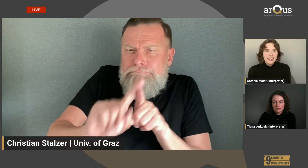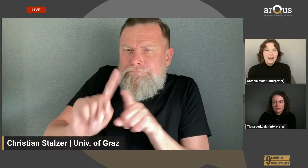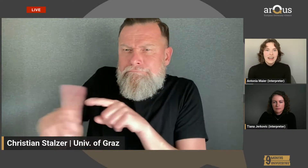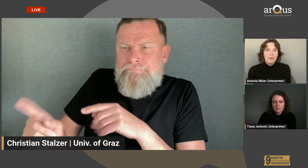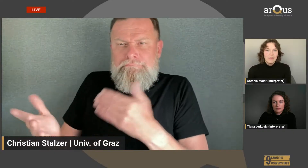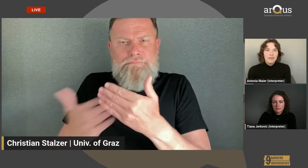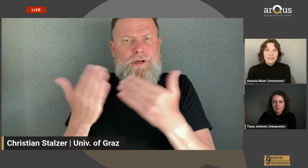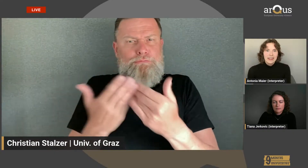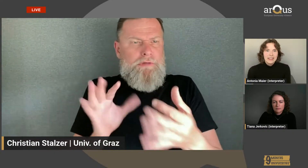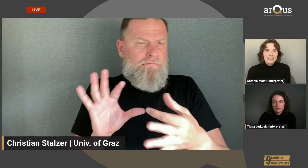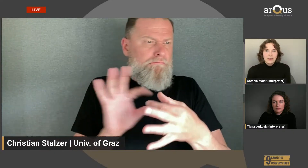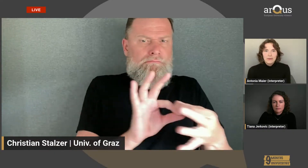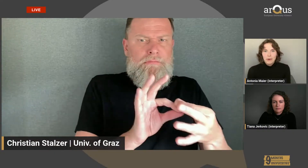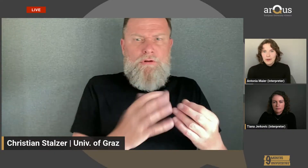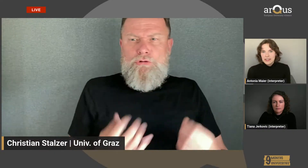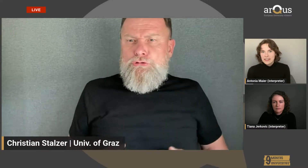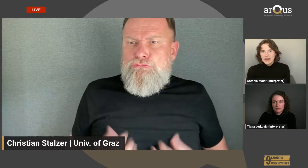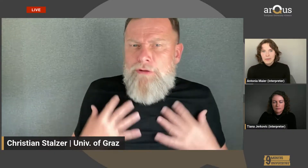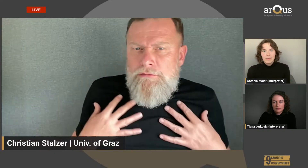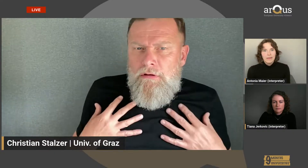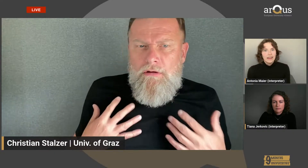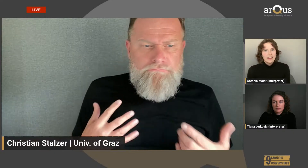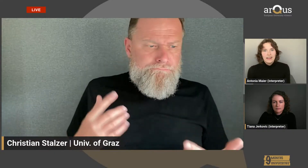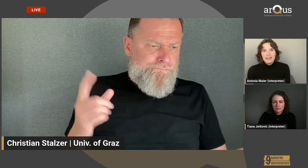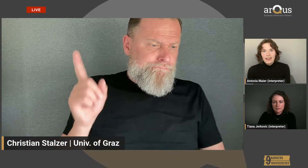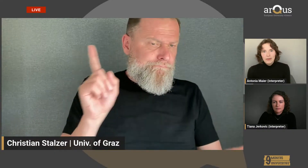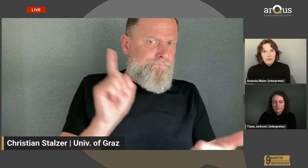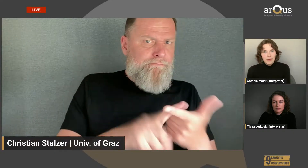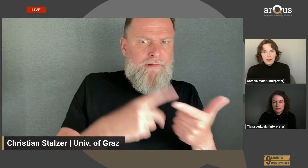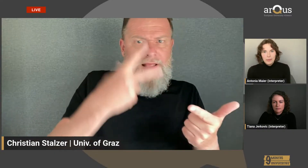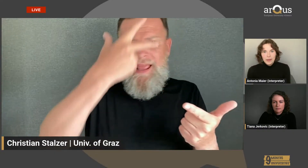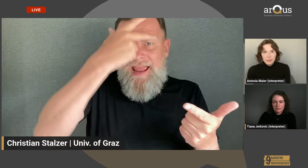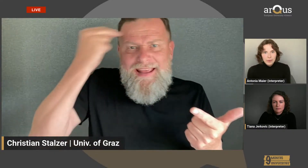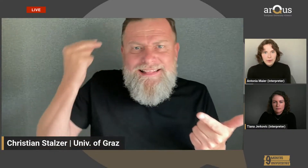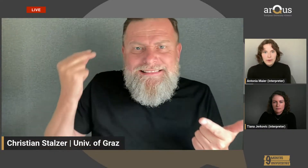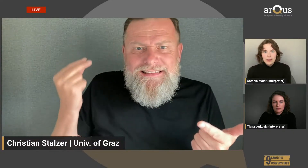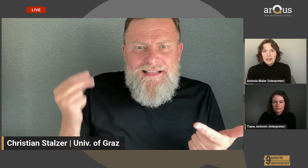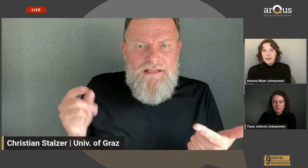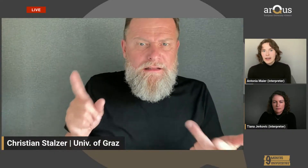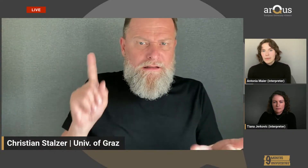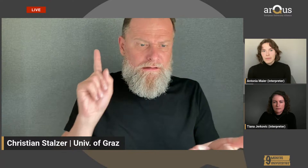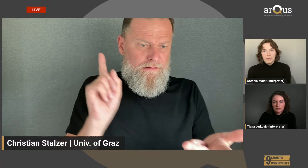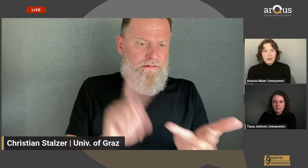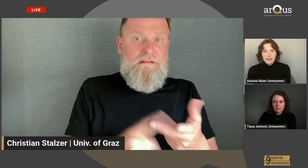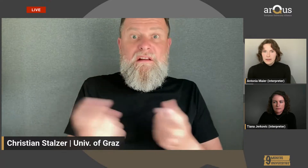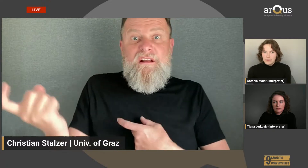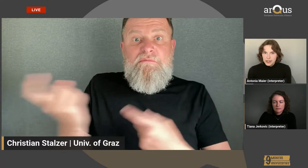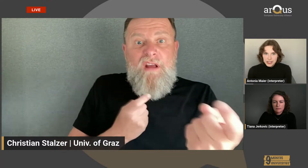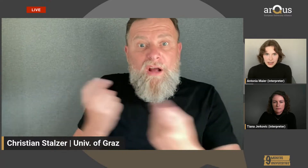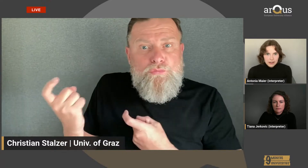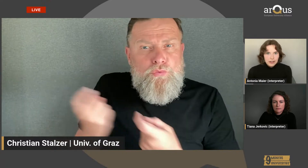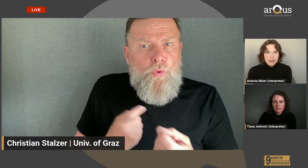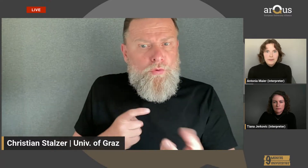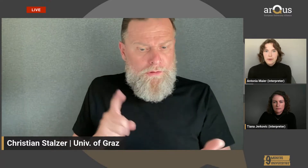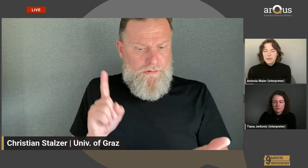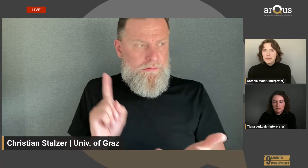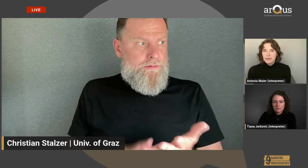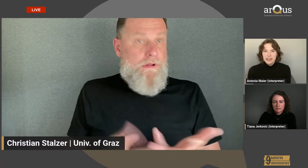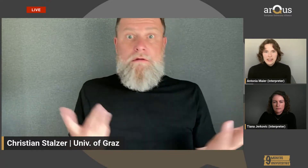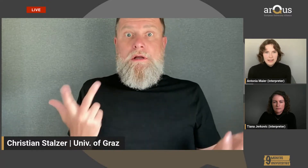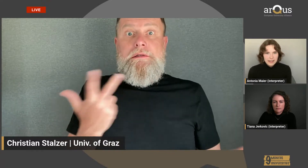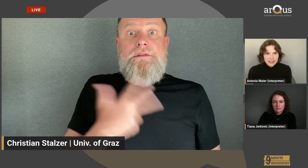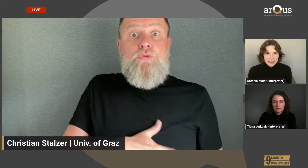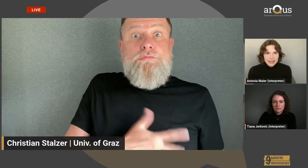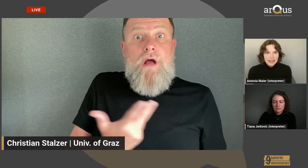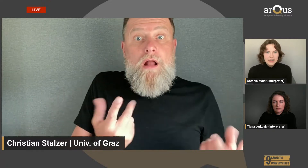overlooked. There is of course deaf people with different genders, from